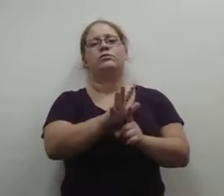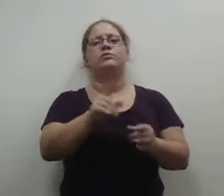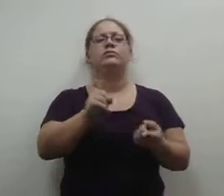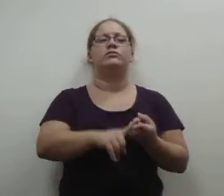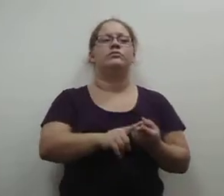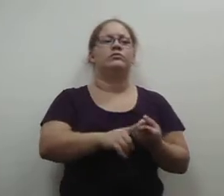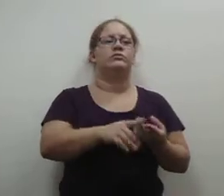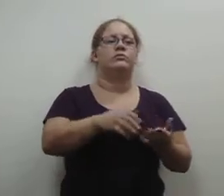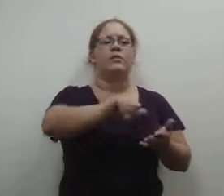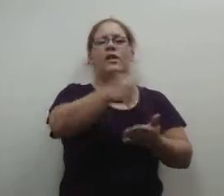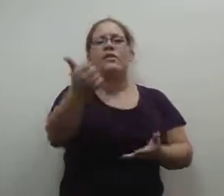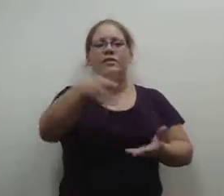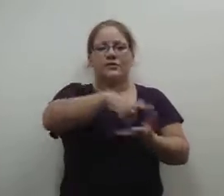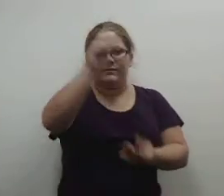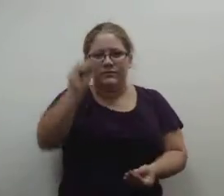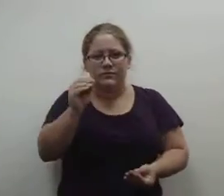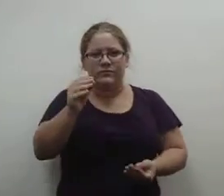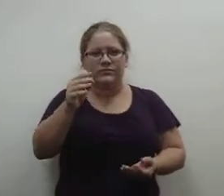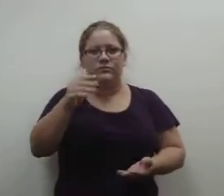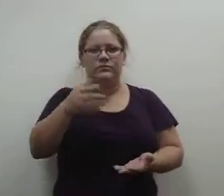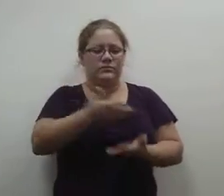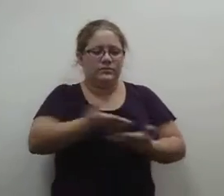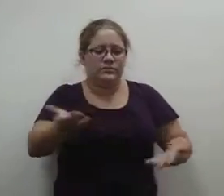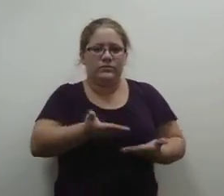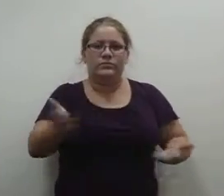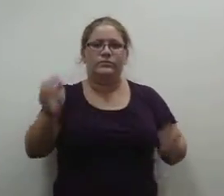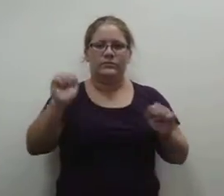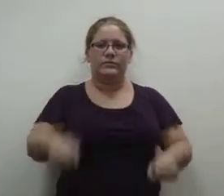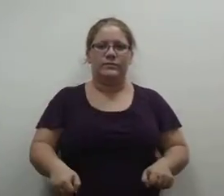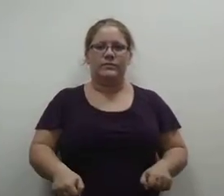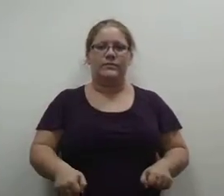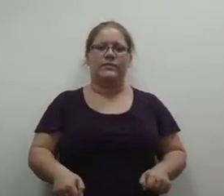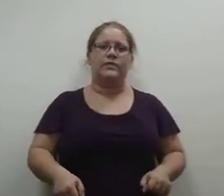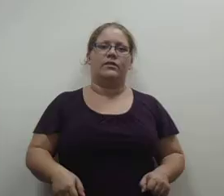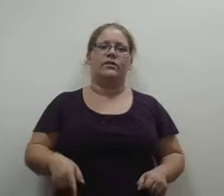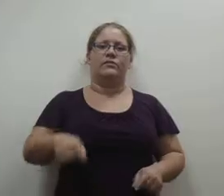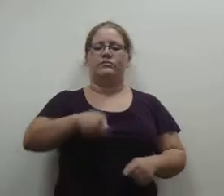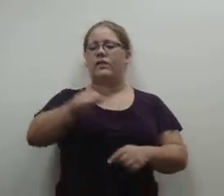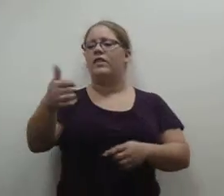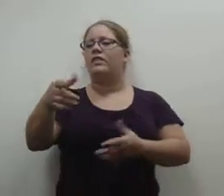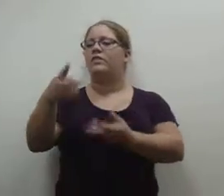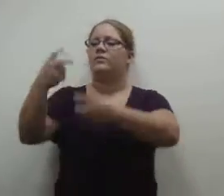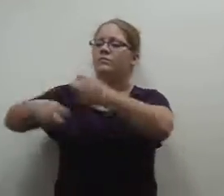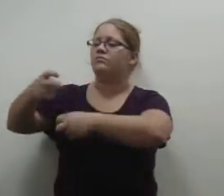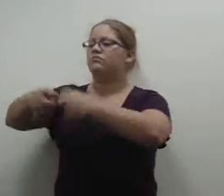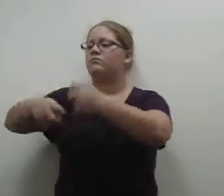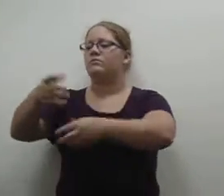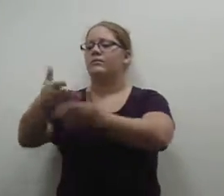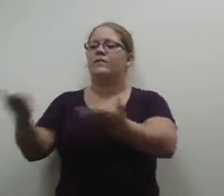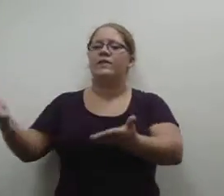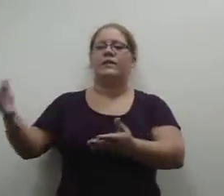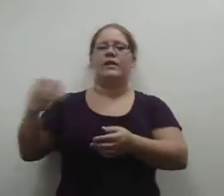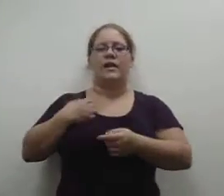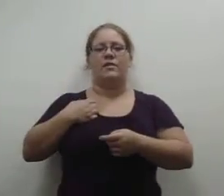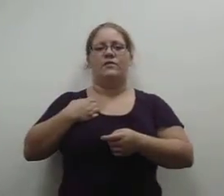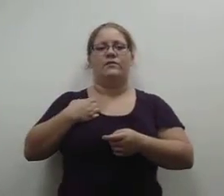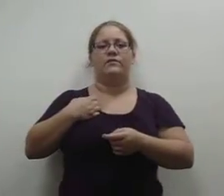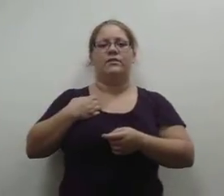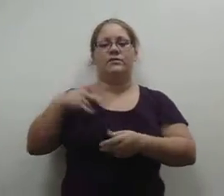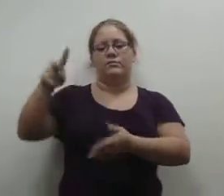is a quality information on some of these issues that they're reading about in their books, that they are real issues that people are writing about,